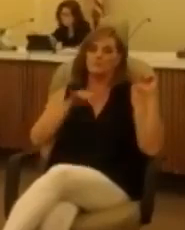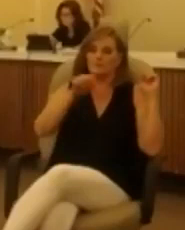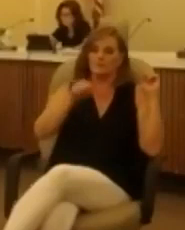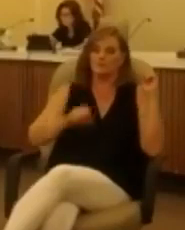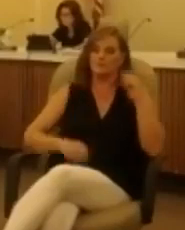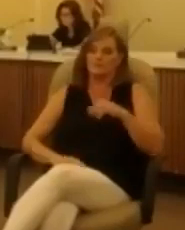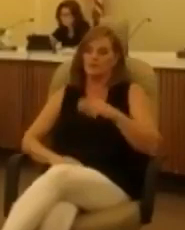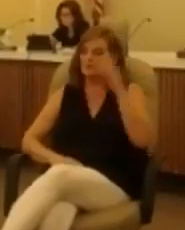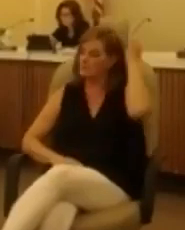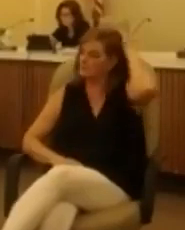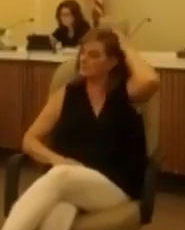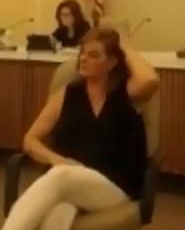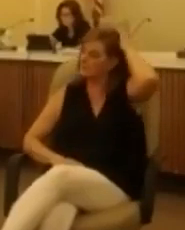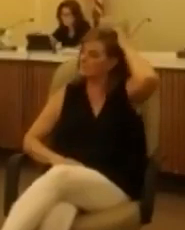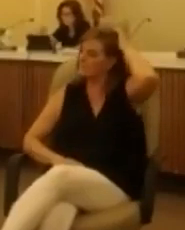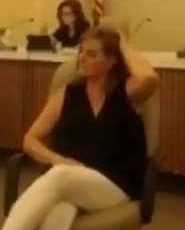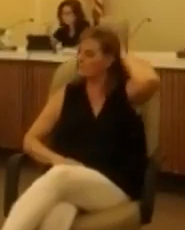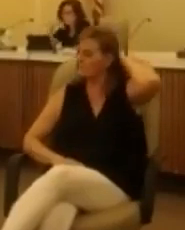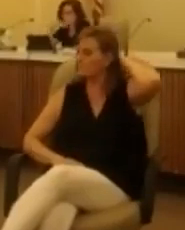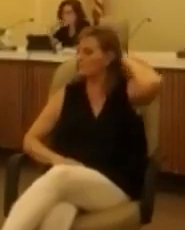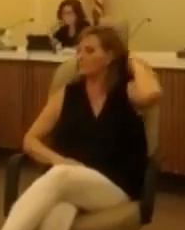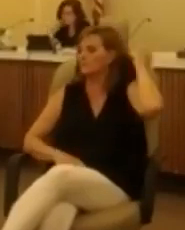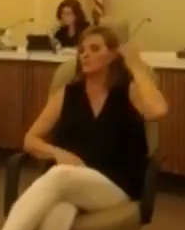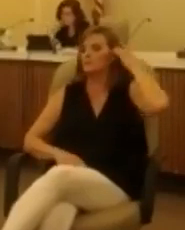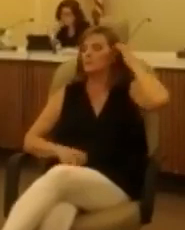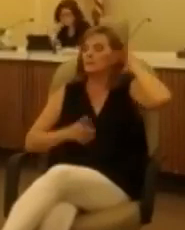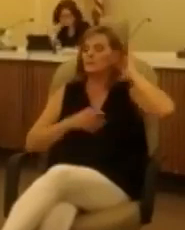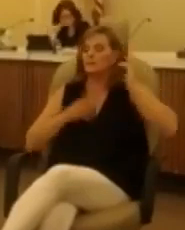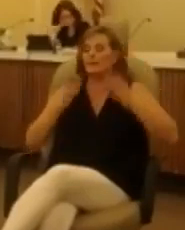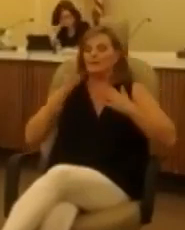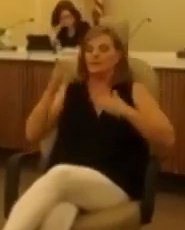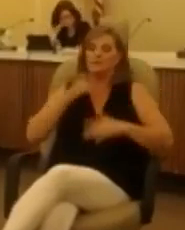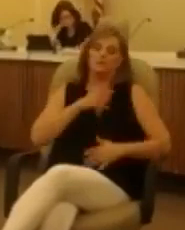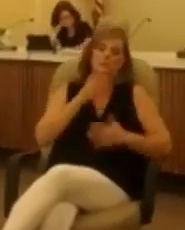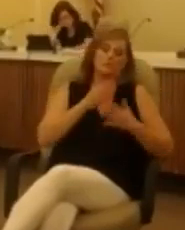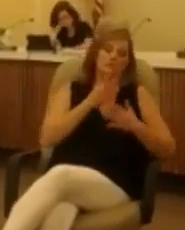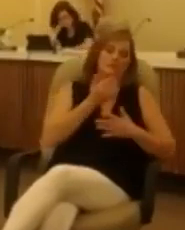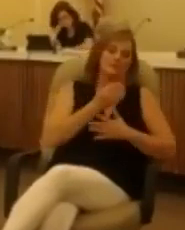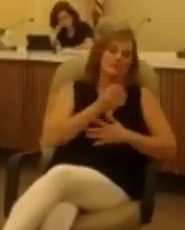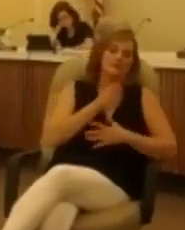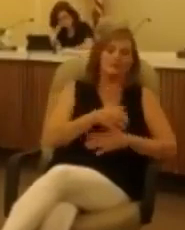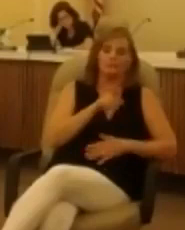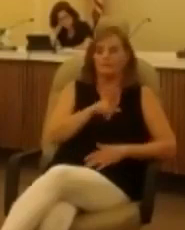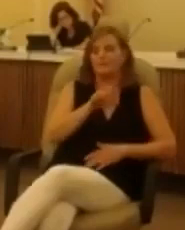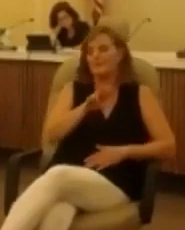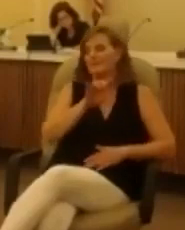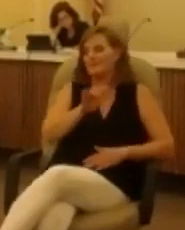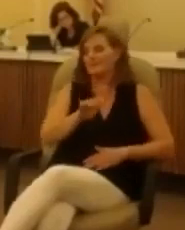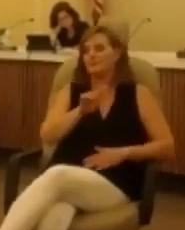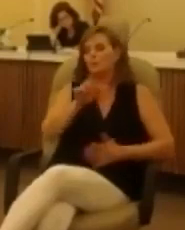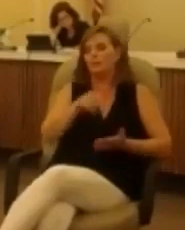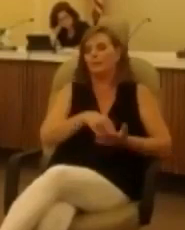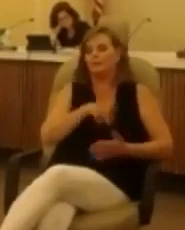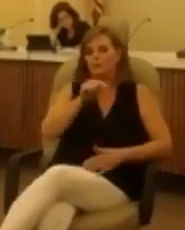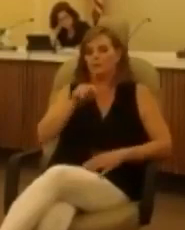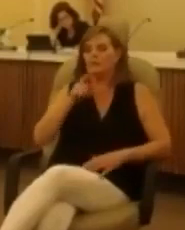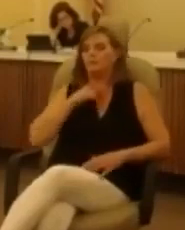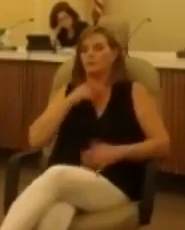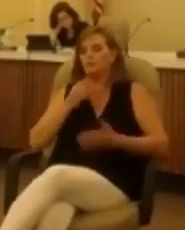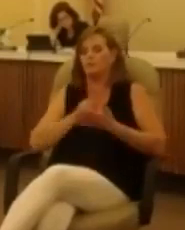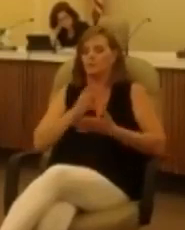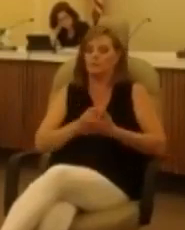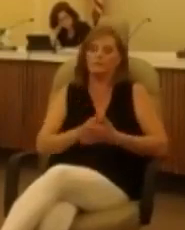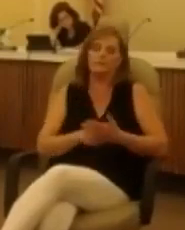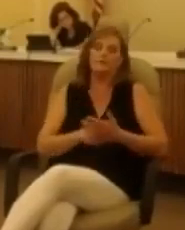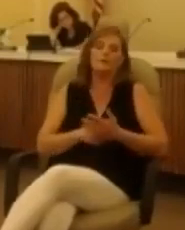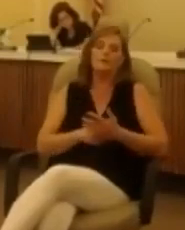Aye. Mr. Supervisor, I have resolution 15-176, 2020 to approve issuance of a